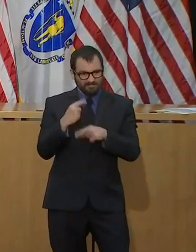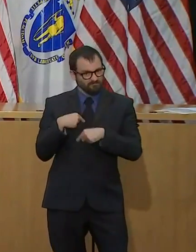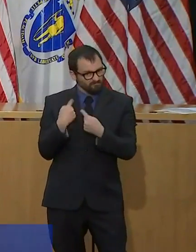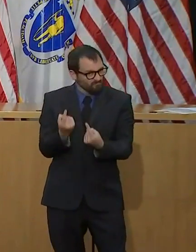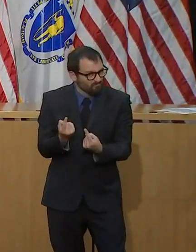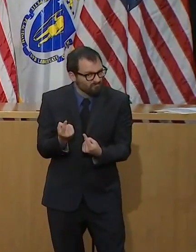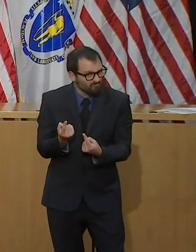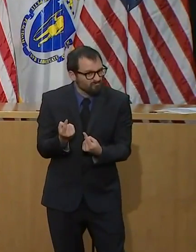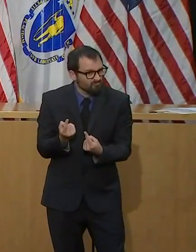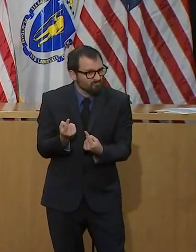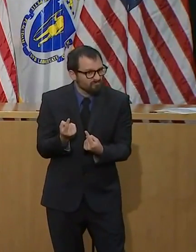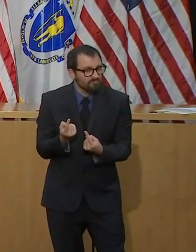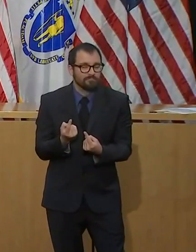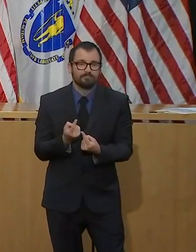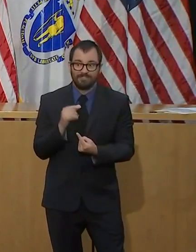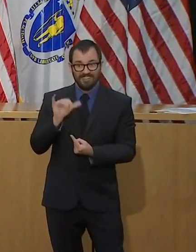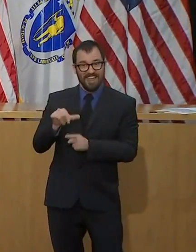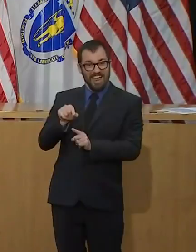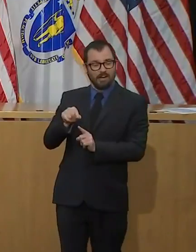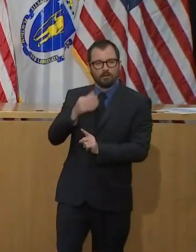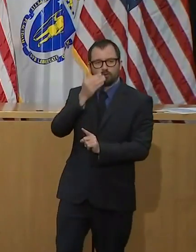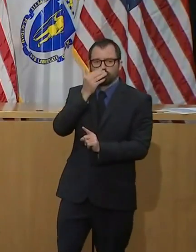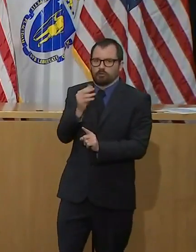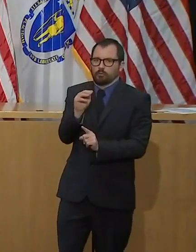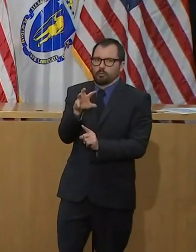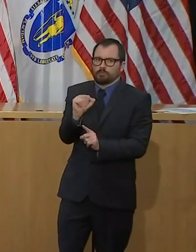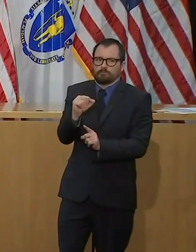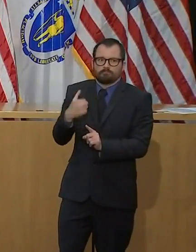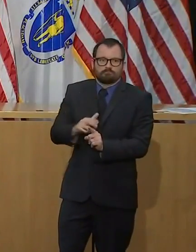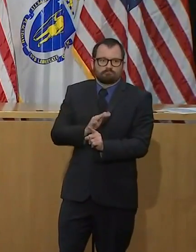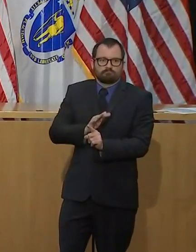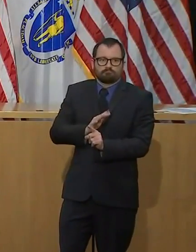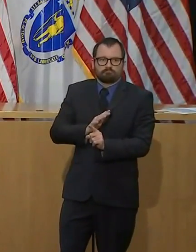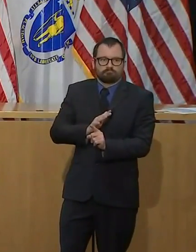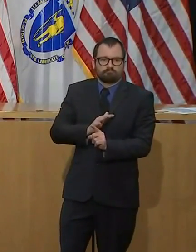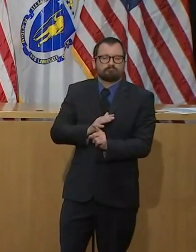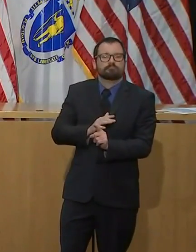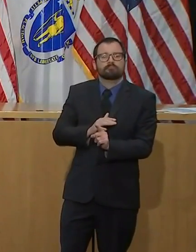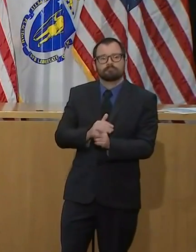increase for about 2 weeks as well, which is also a good thing.